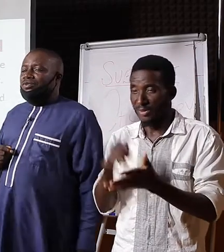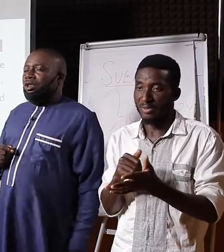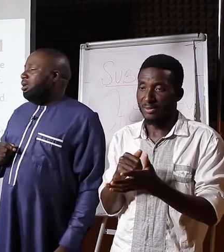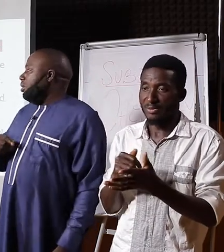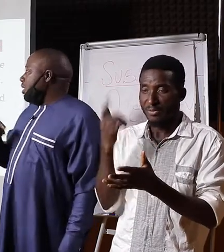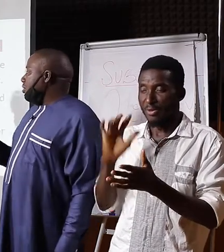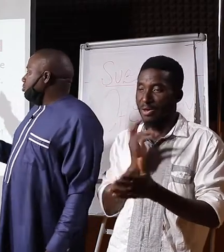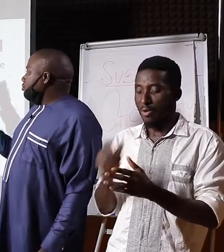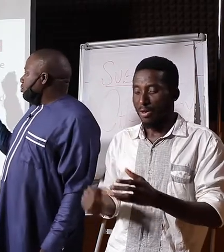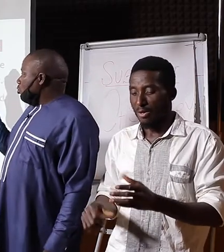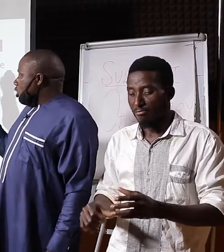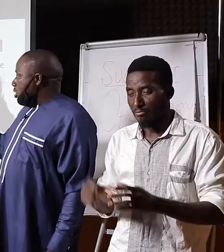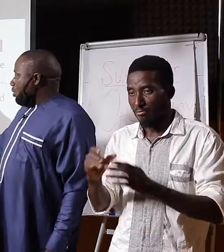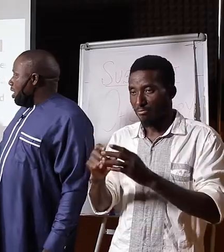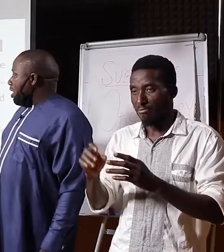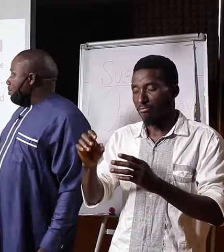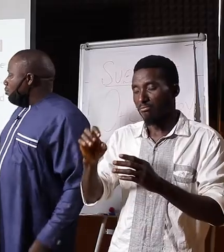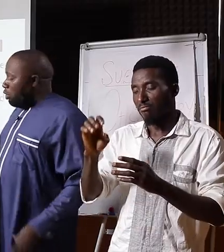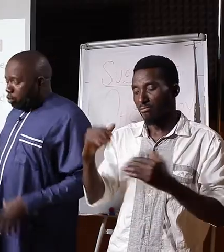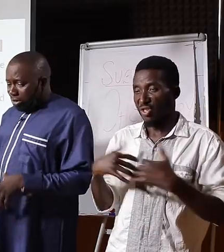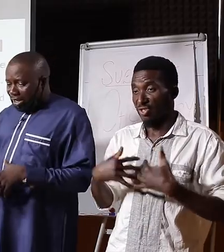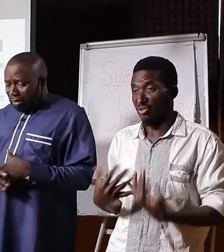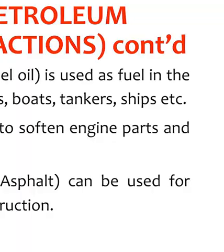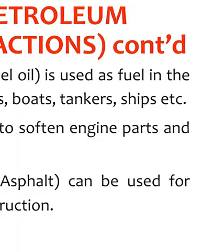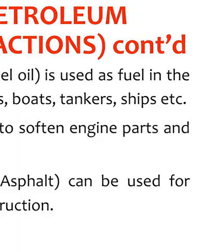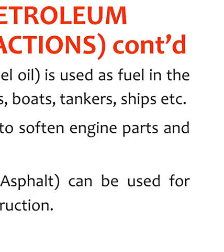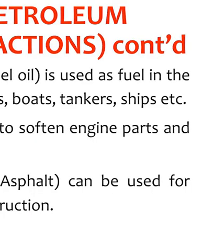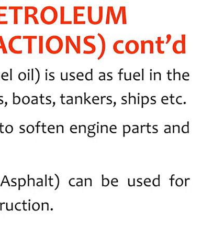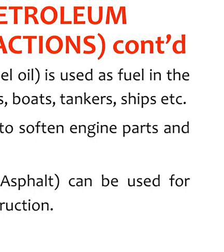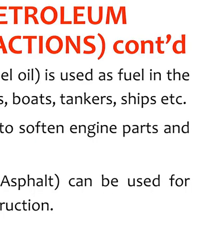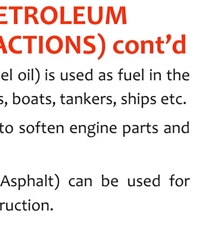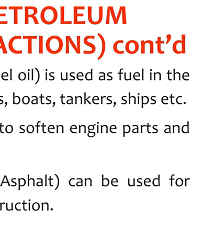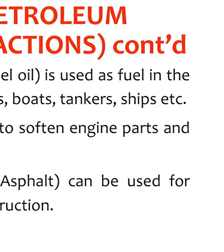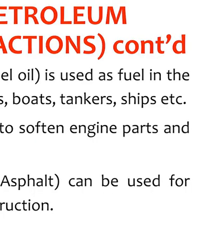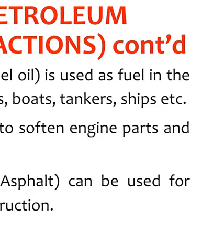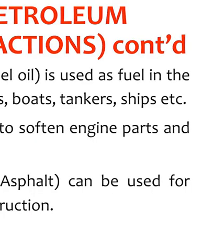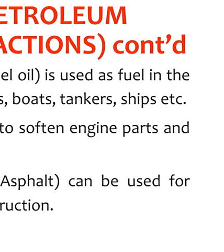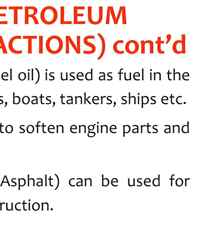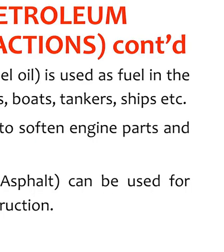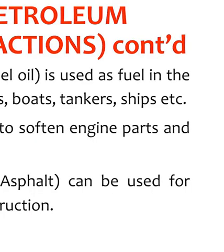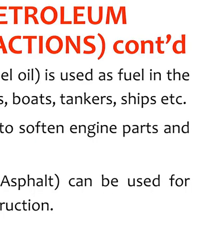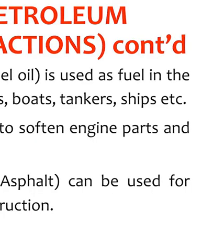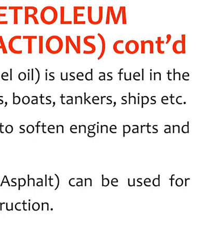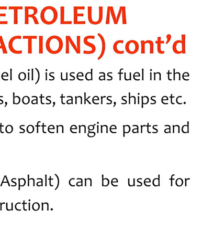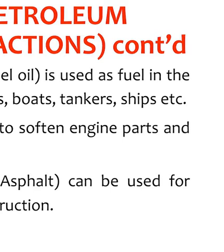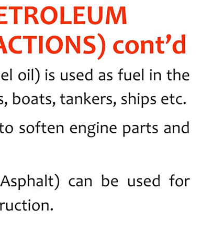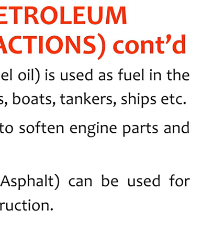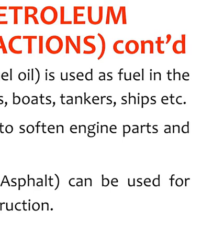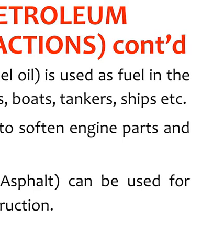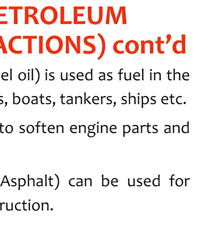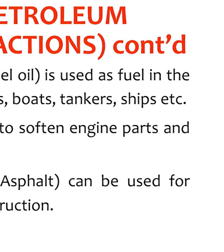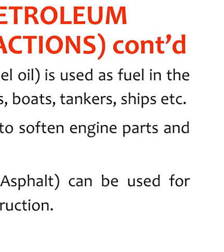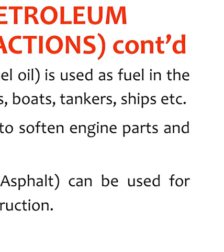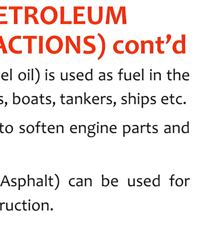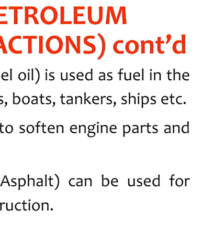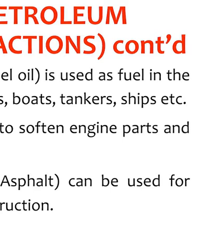energy. Then there are buses, there are cars that use this diesel